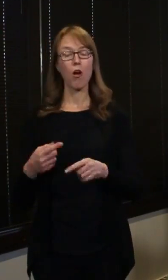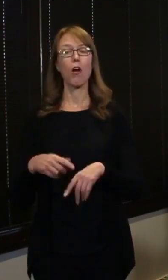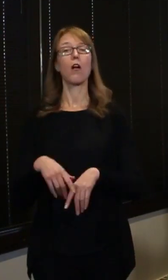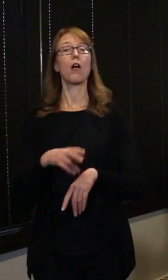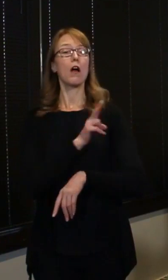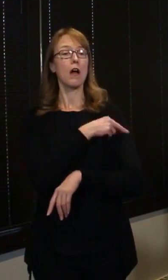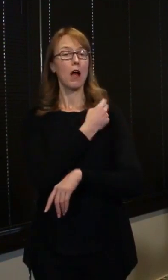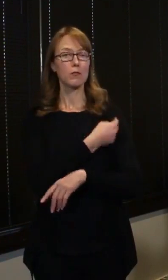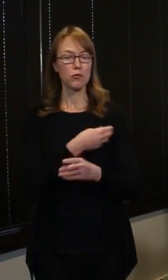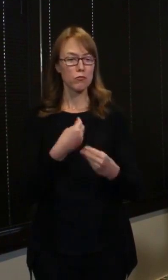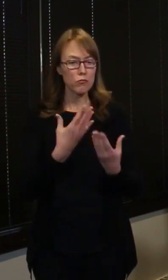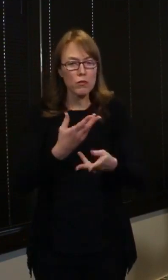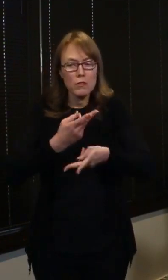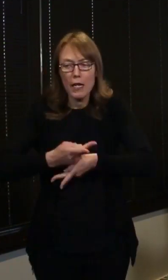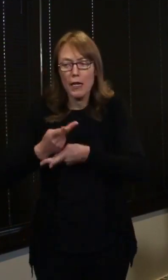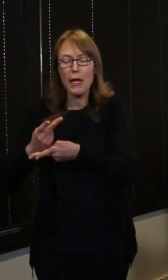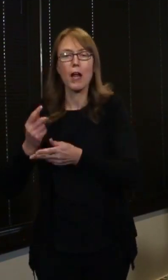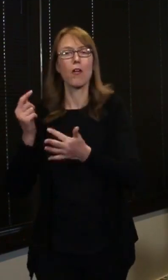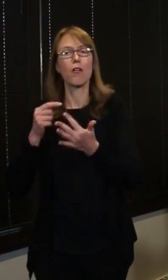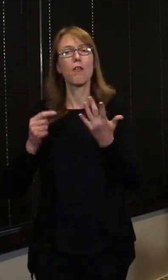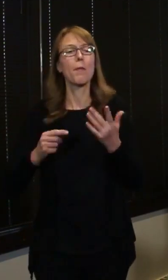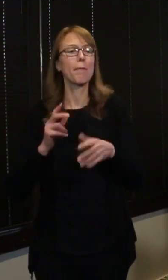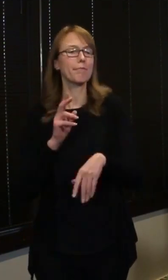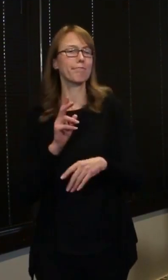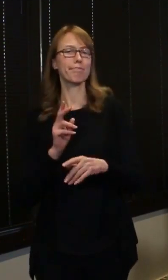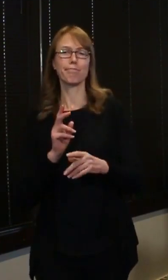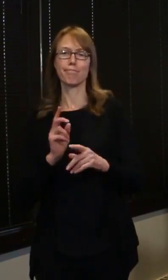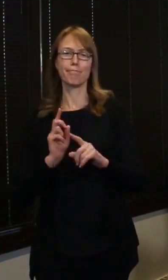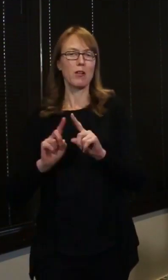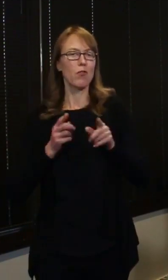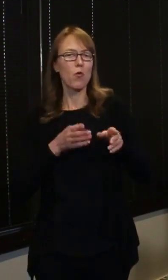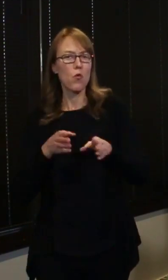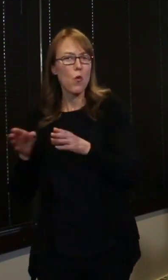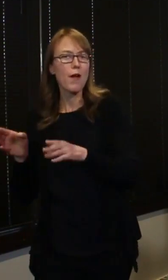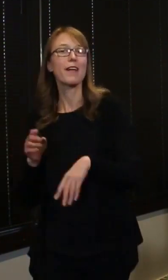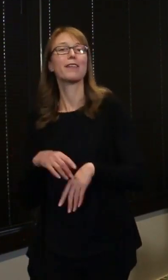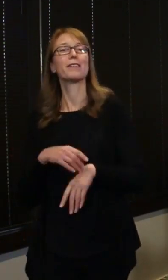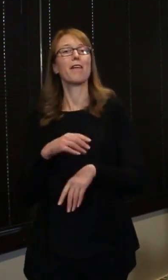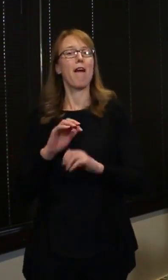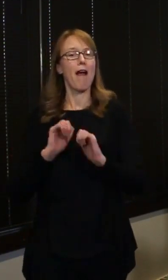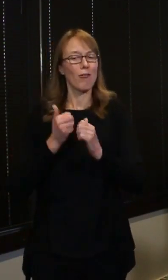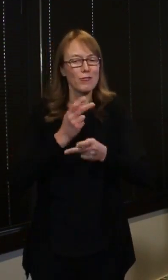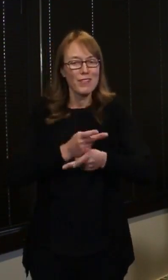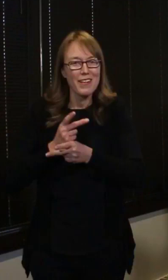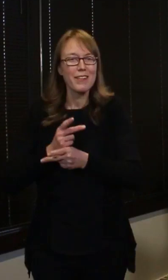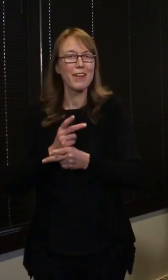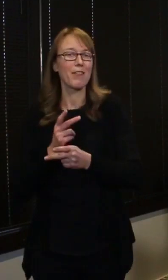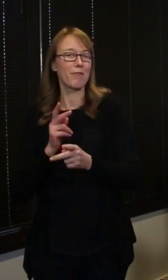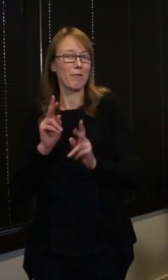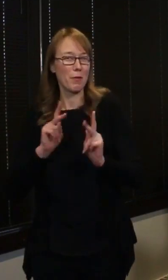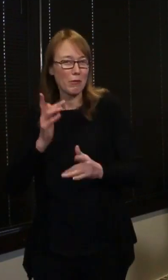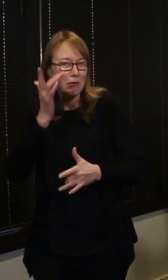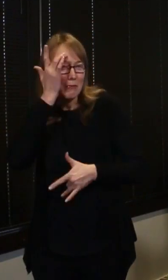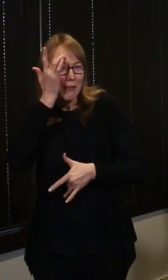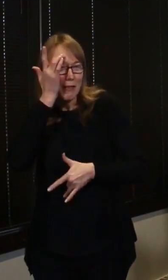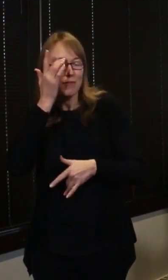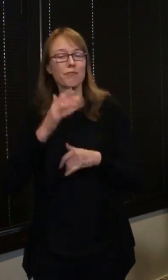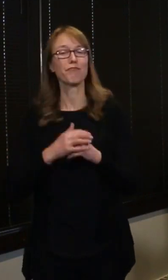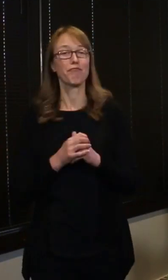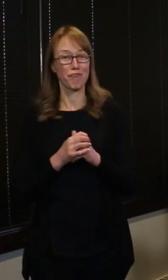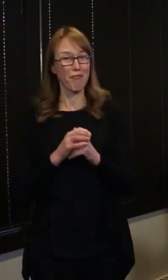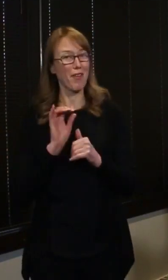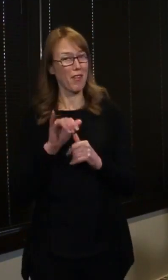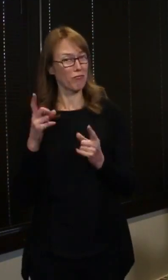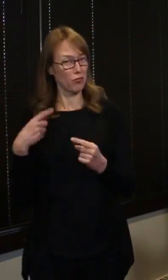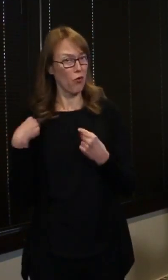patients. But we've added another tool to our toolbox, and that's of vaccines. And we've made important